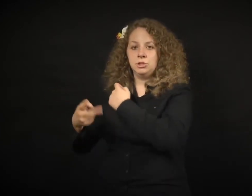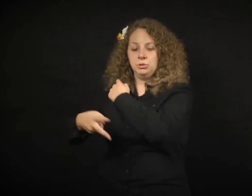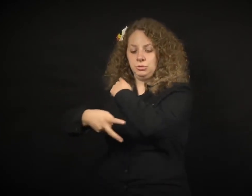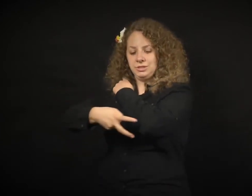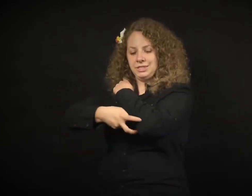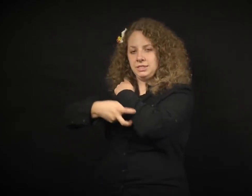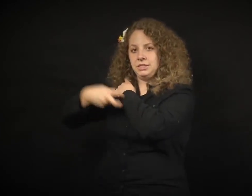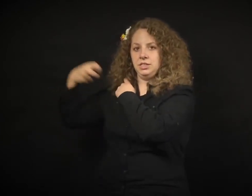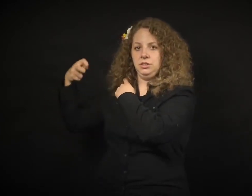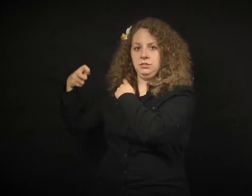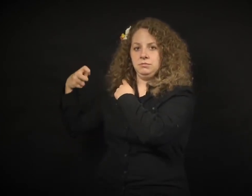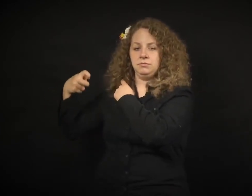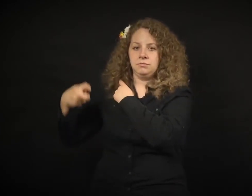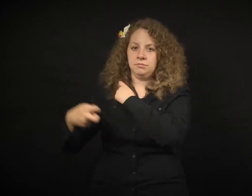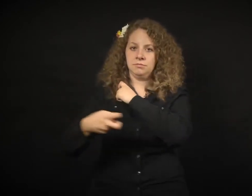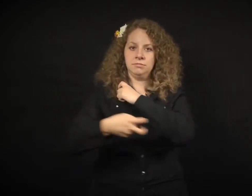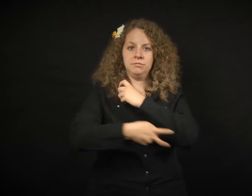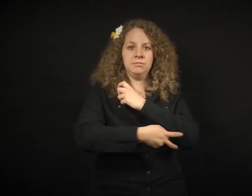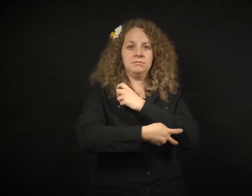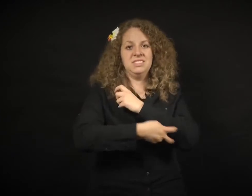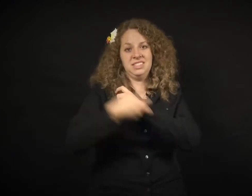To steal.